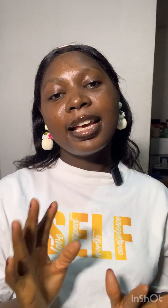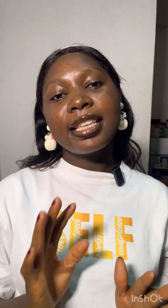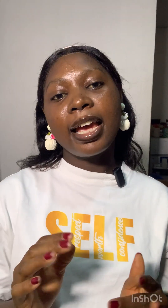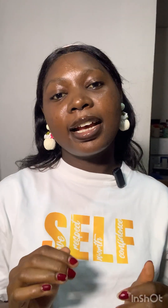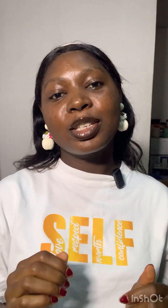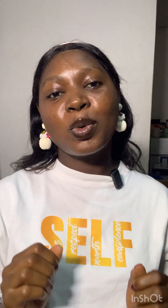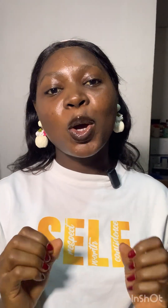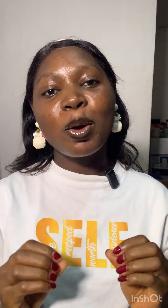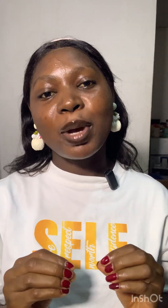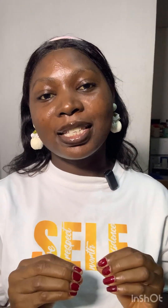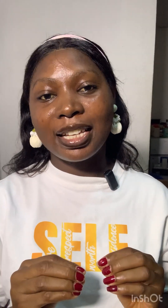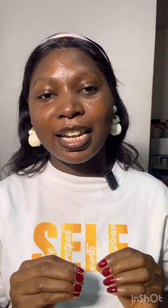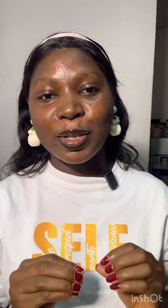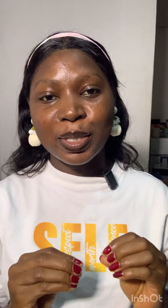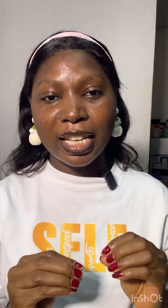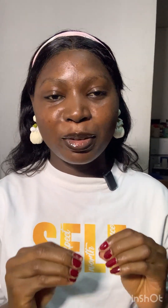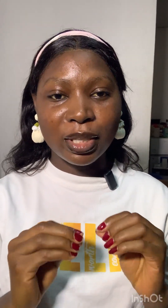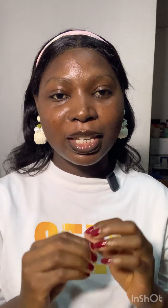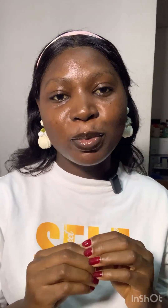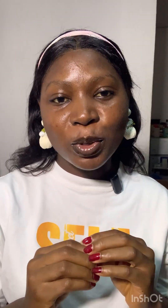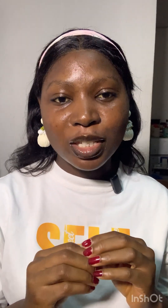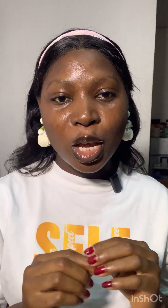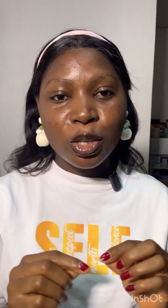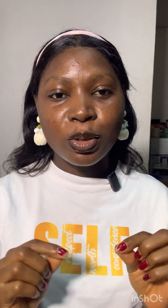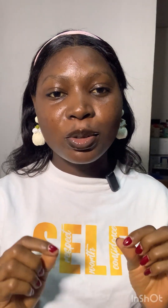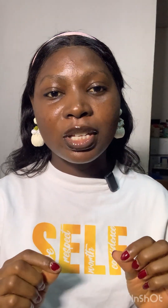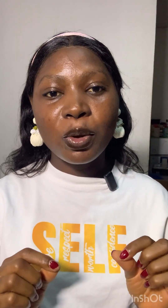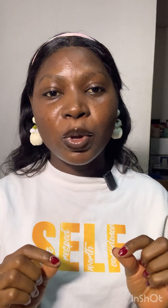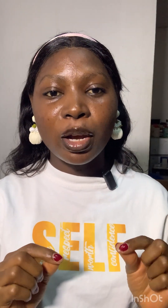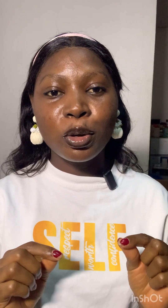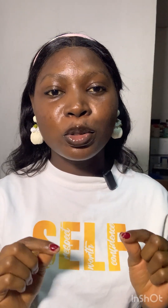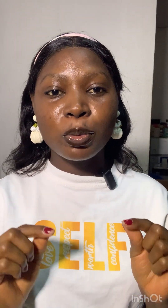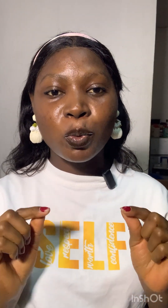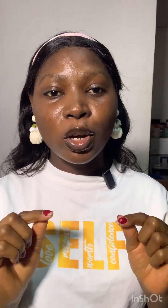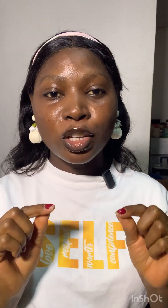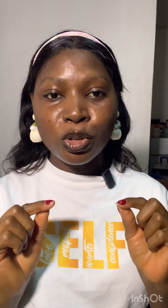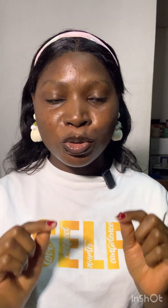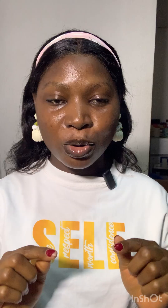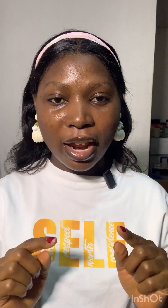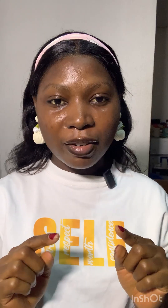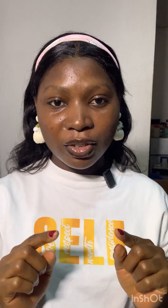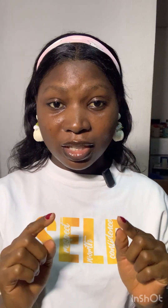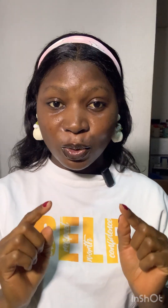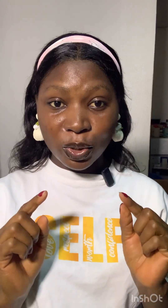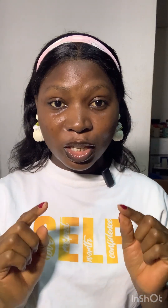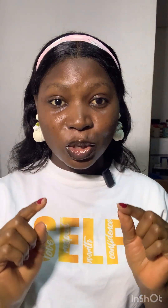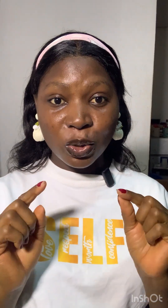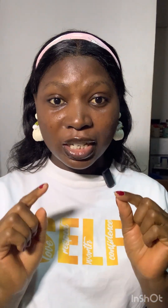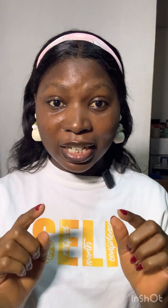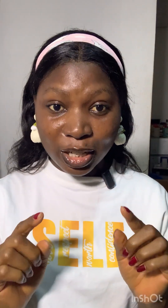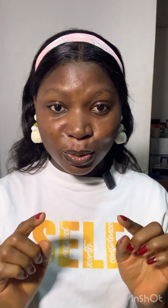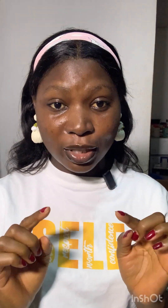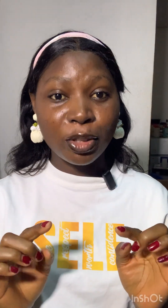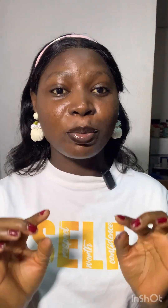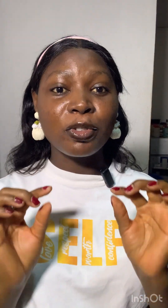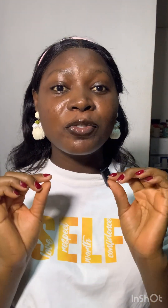Hey signers, welcome back to Learn How to Sign with Kim Chris. So today we are going to be walking through every single thing you need to start up your